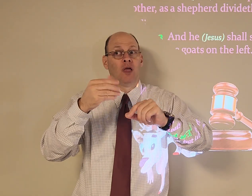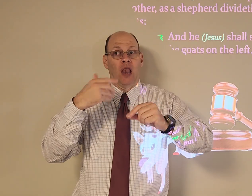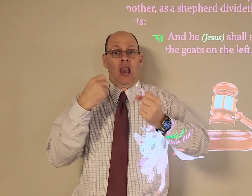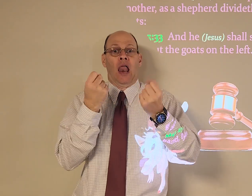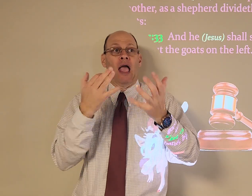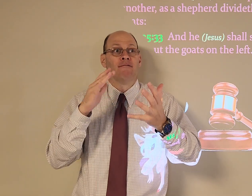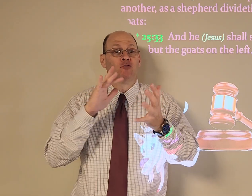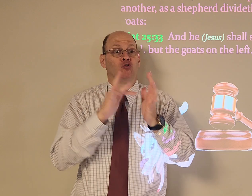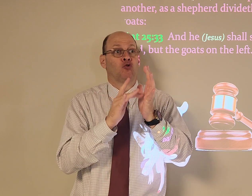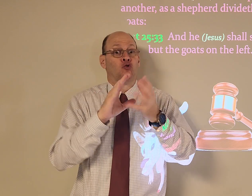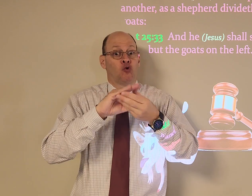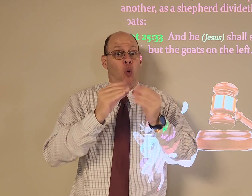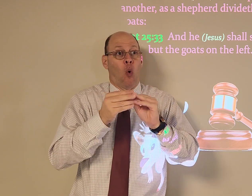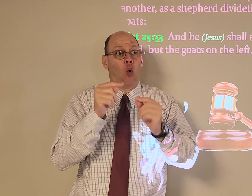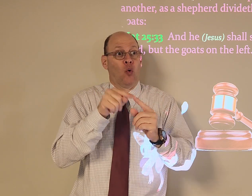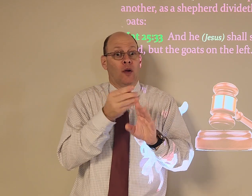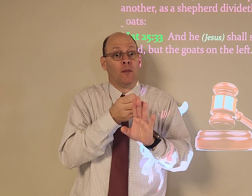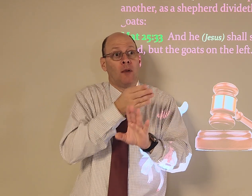I'll share with you a story